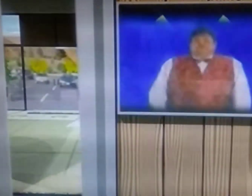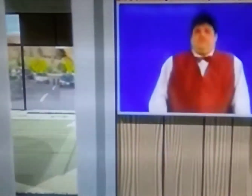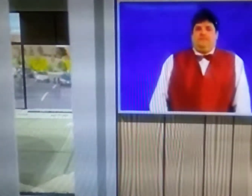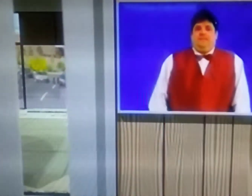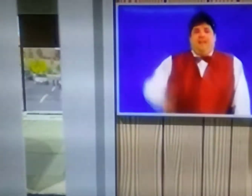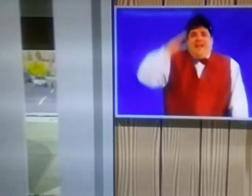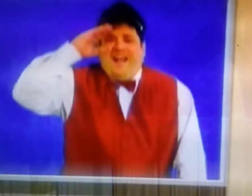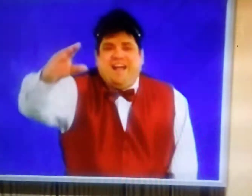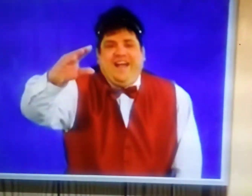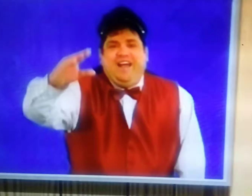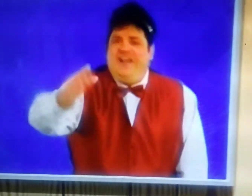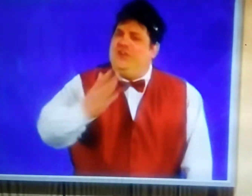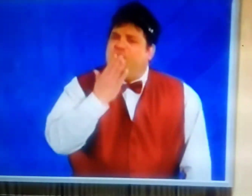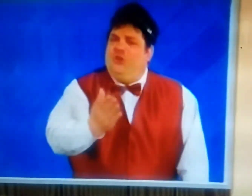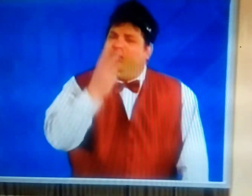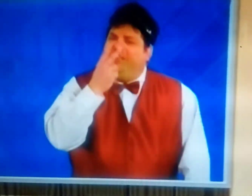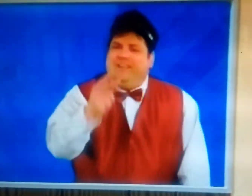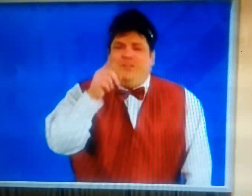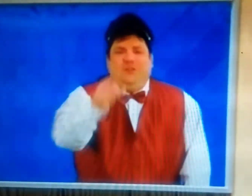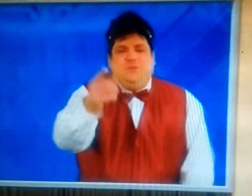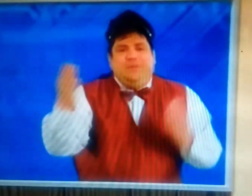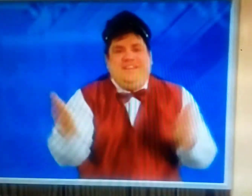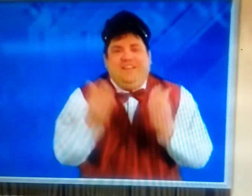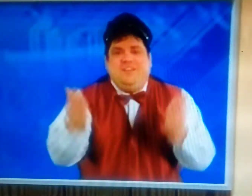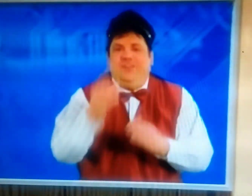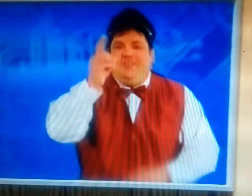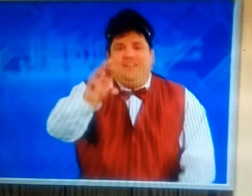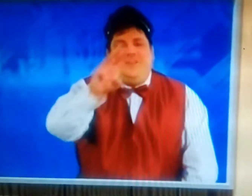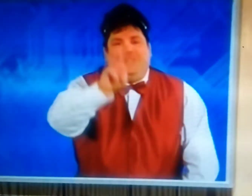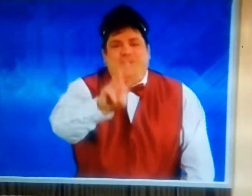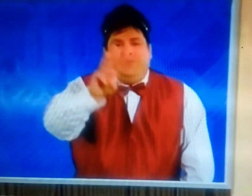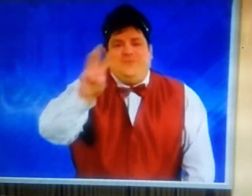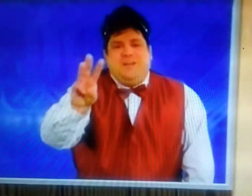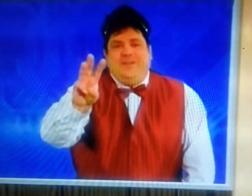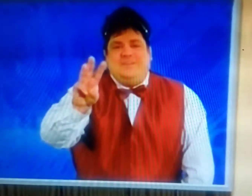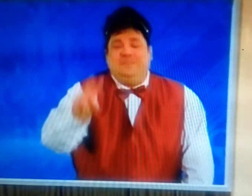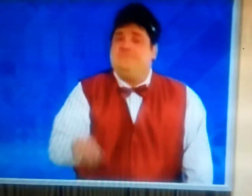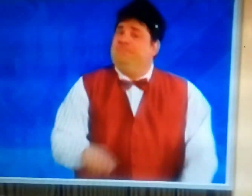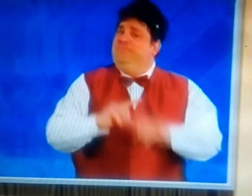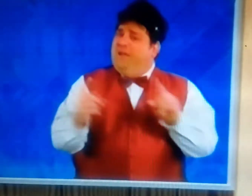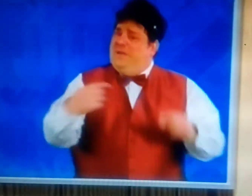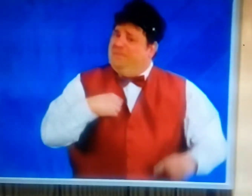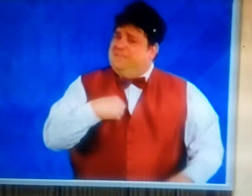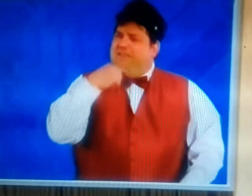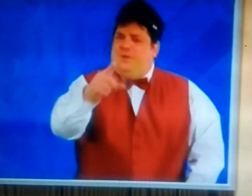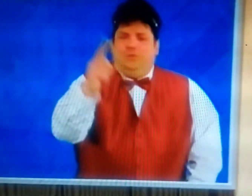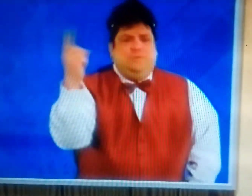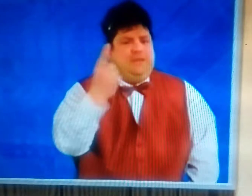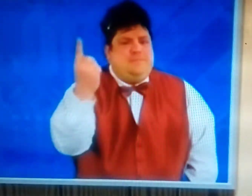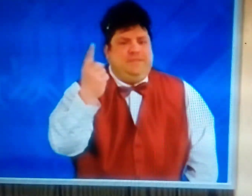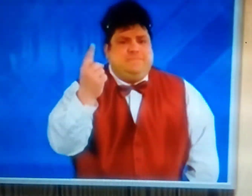Hi there! Good to see you here at Dr. Wanda's workshop. But I have to tell you something.